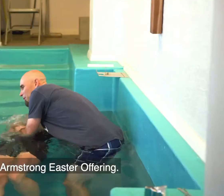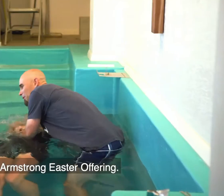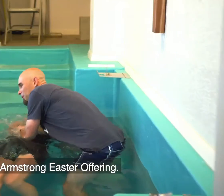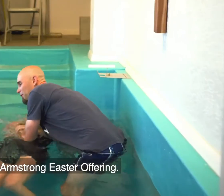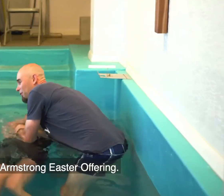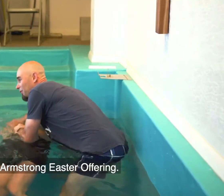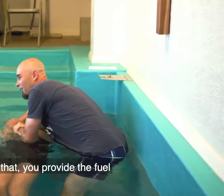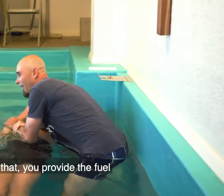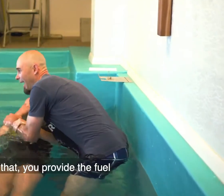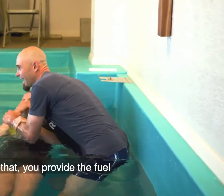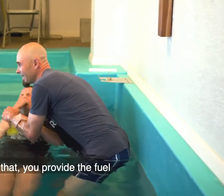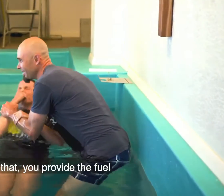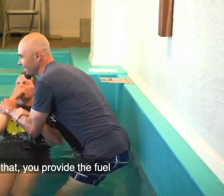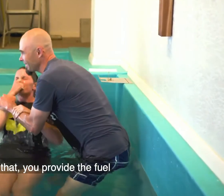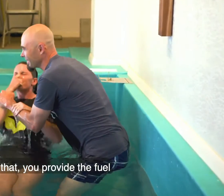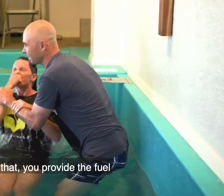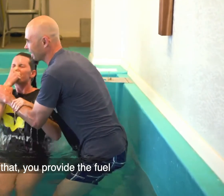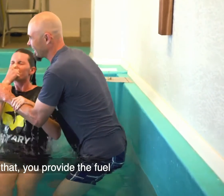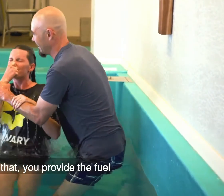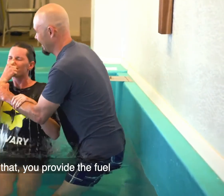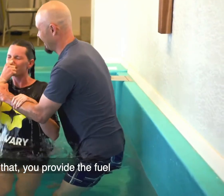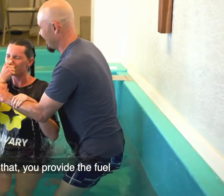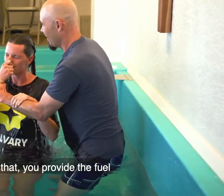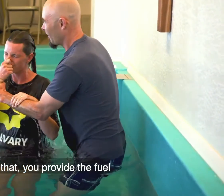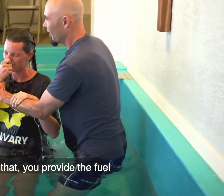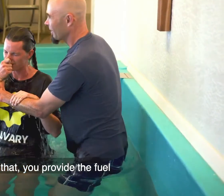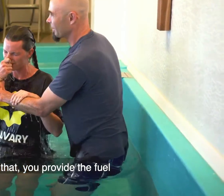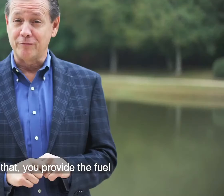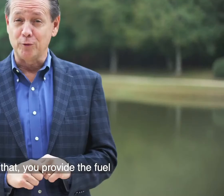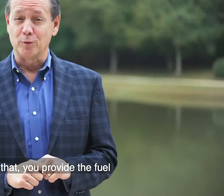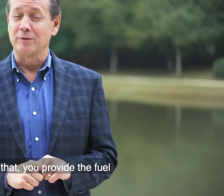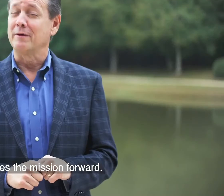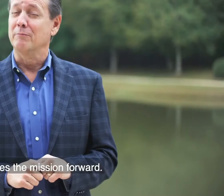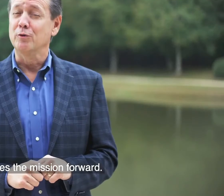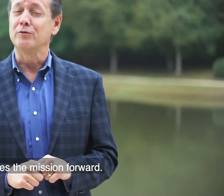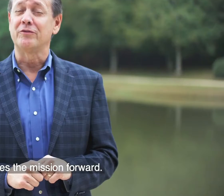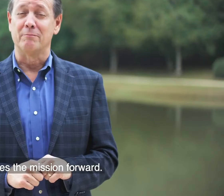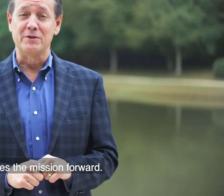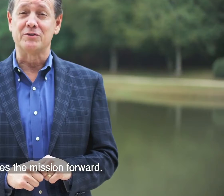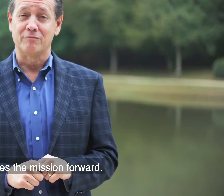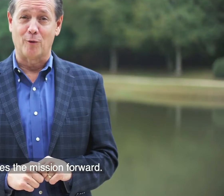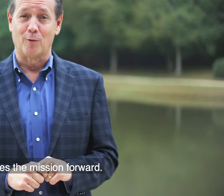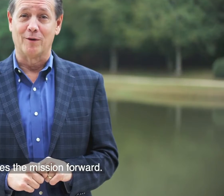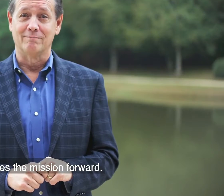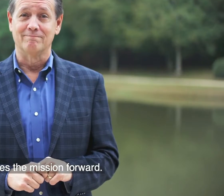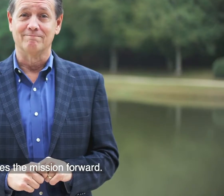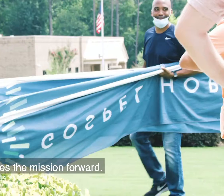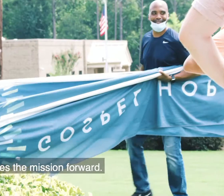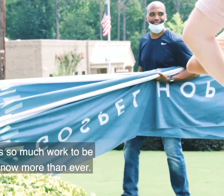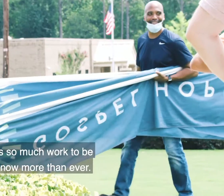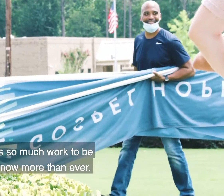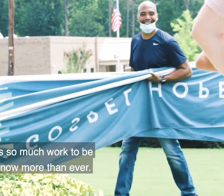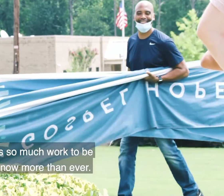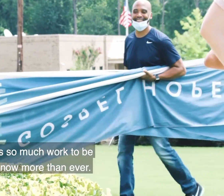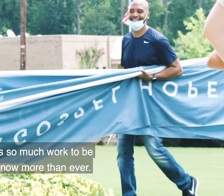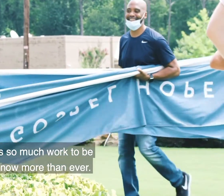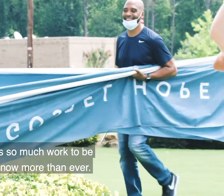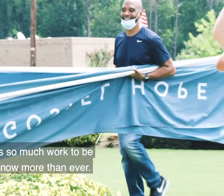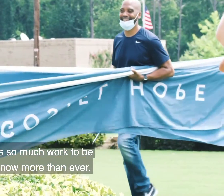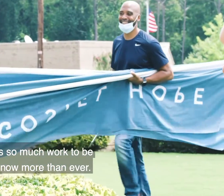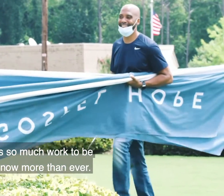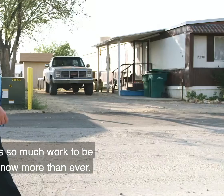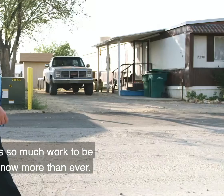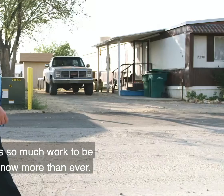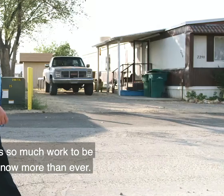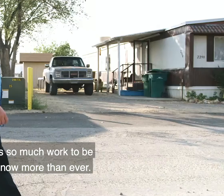offering. As you do that, you provide the fuel that moves the mission forward. There's so much work to